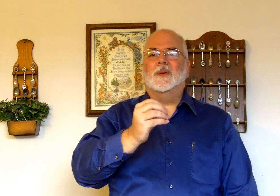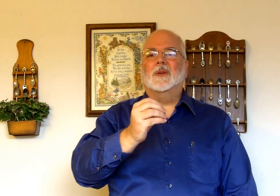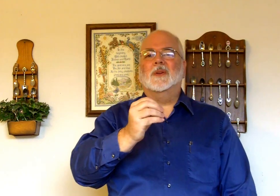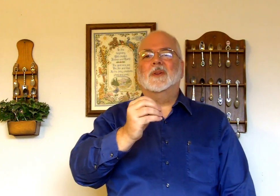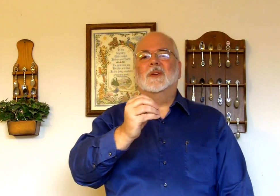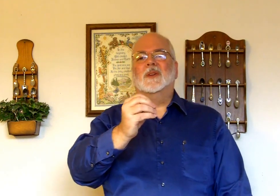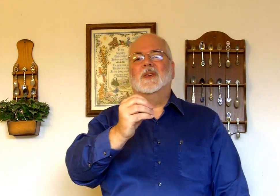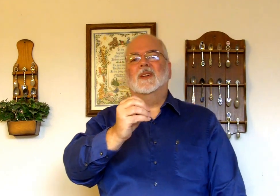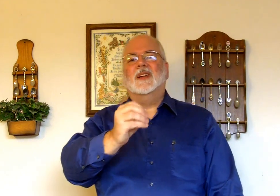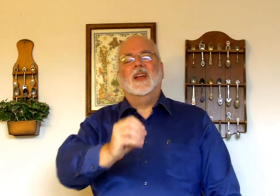beautiful,